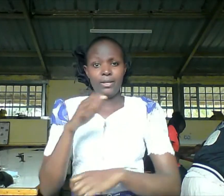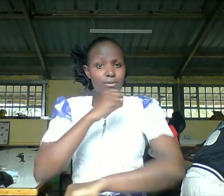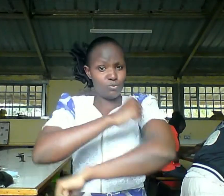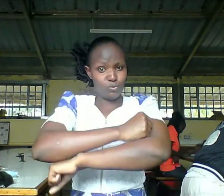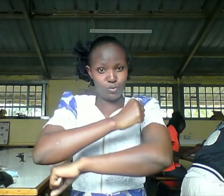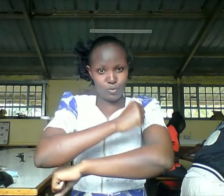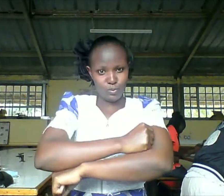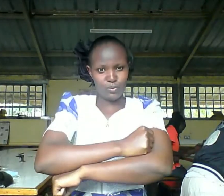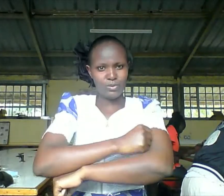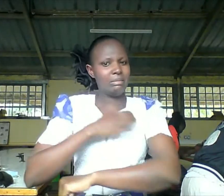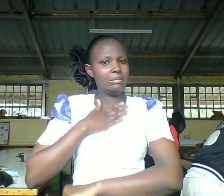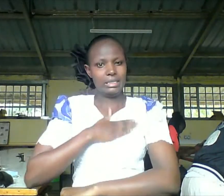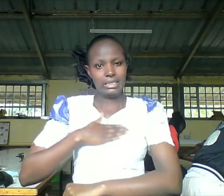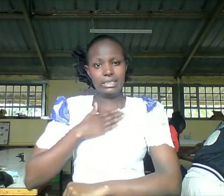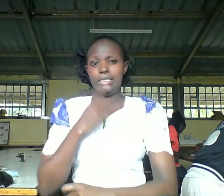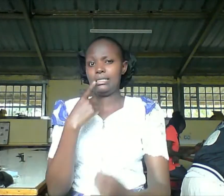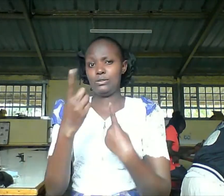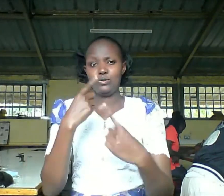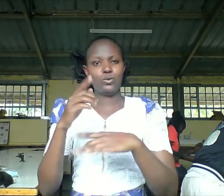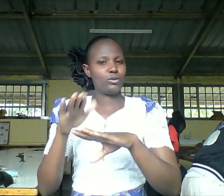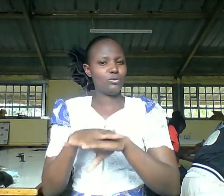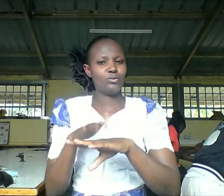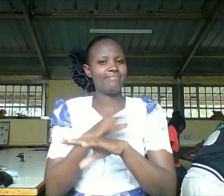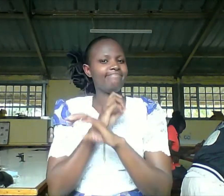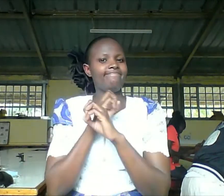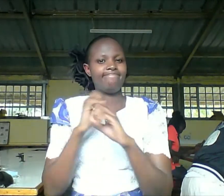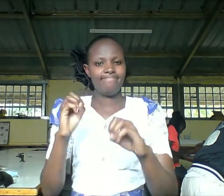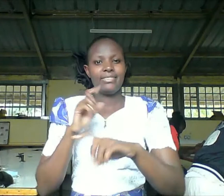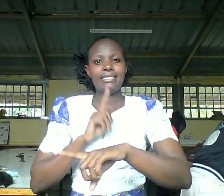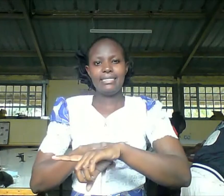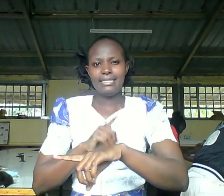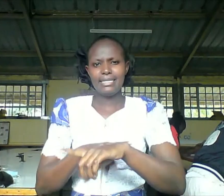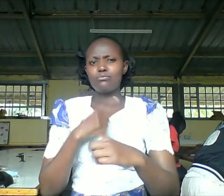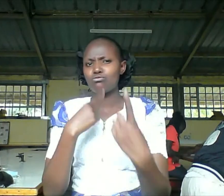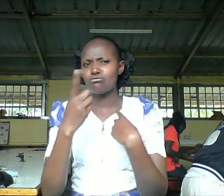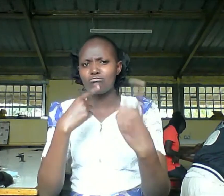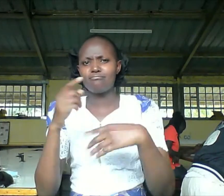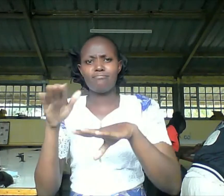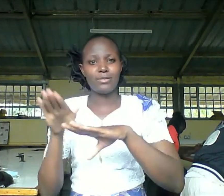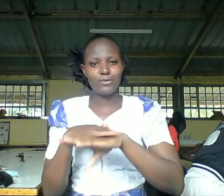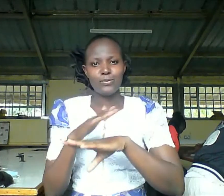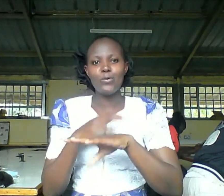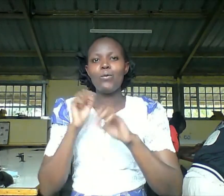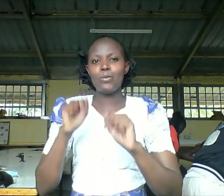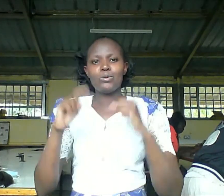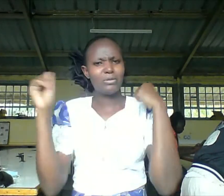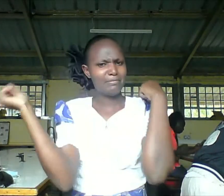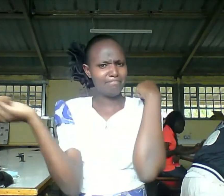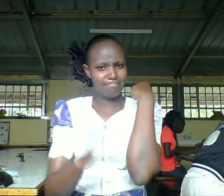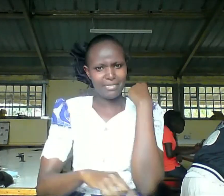Kikuyu. In case I hear you talking Kikuyu, I'll have to punish you and send you home to come with your